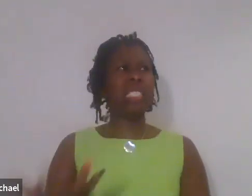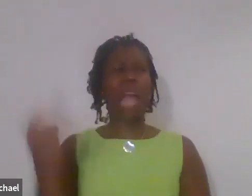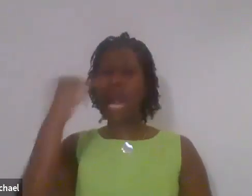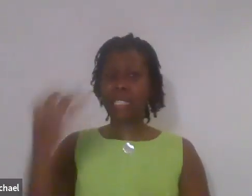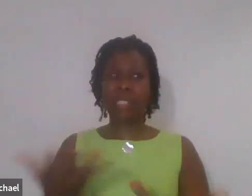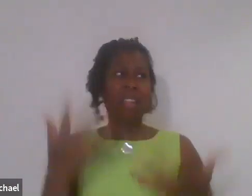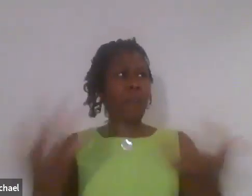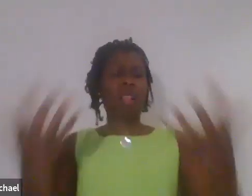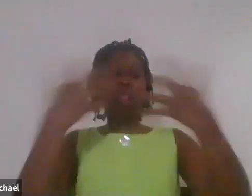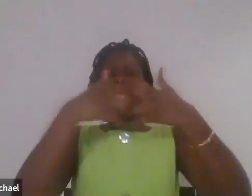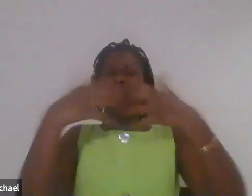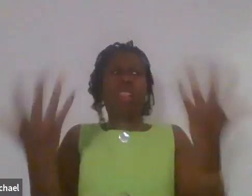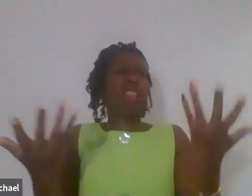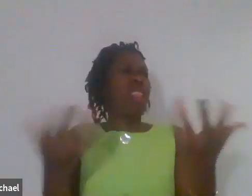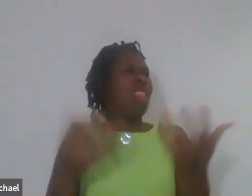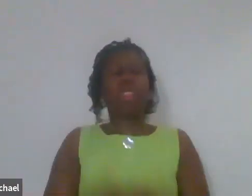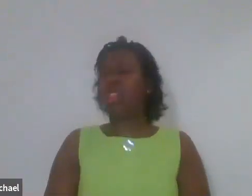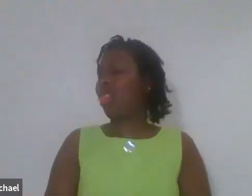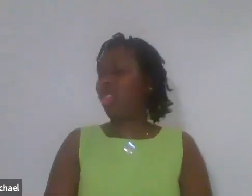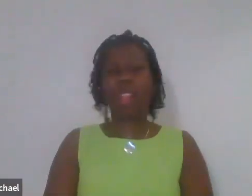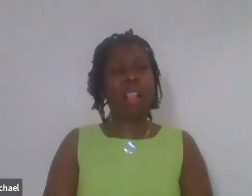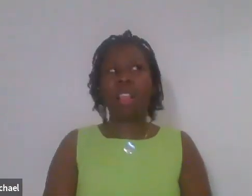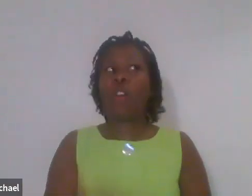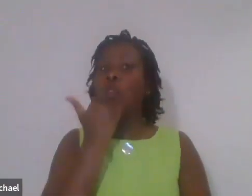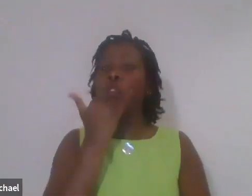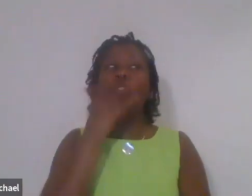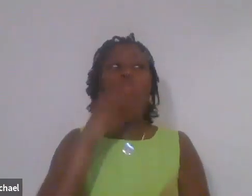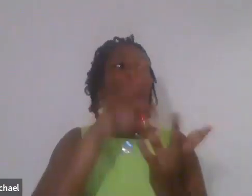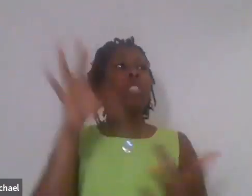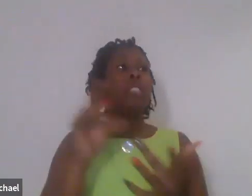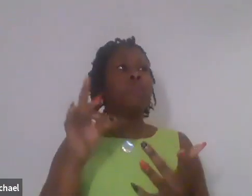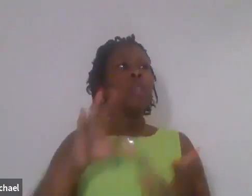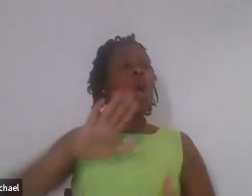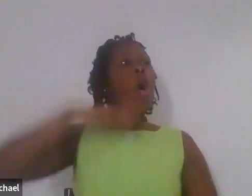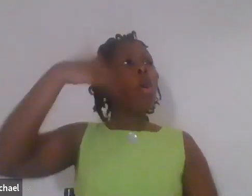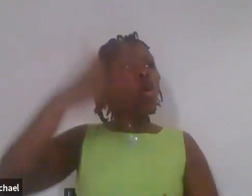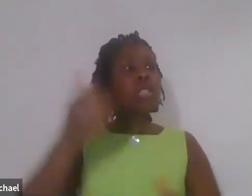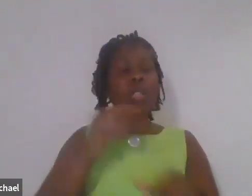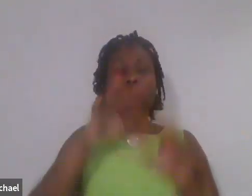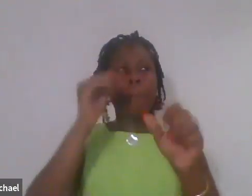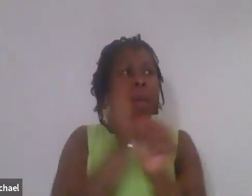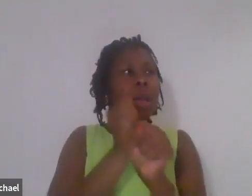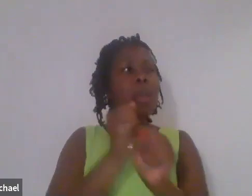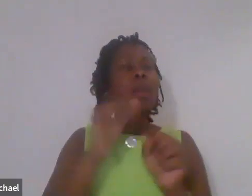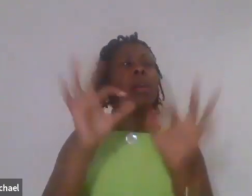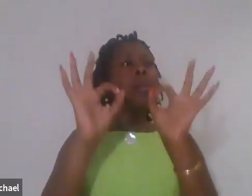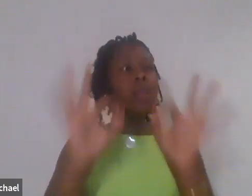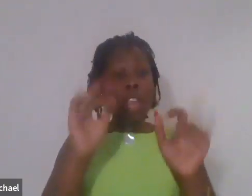arts. You know, they don't match. So pick on things that you feel can match. If